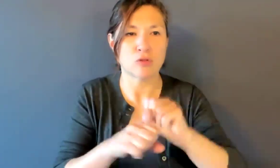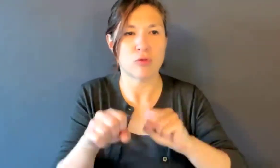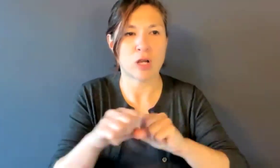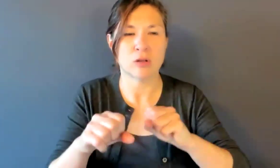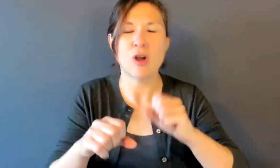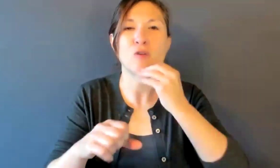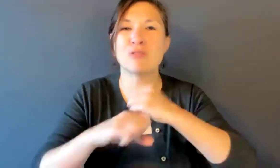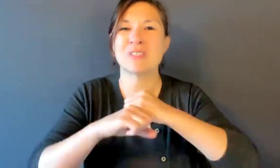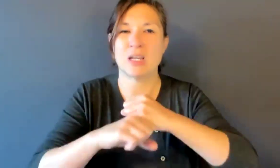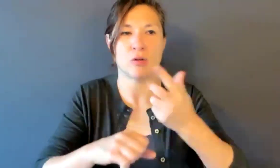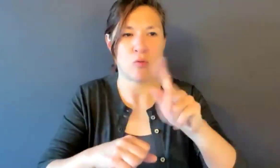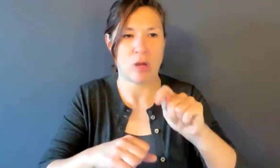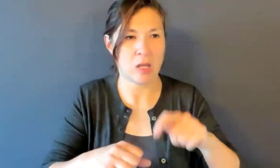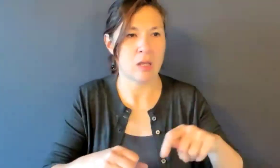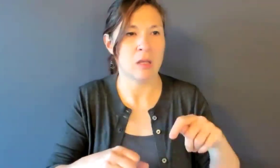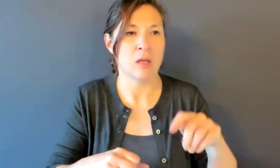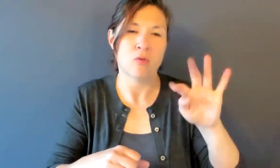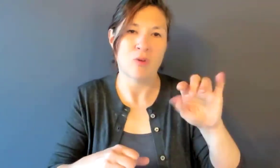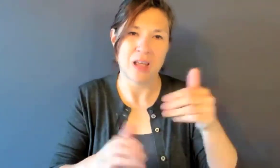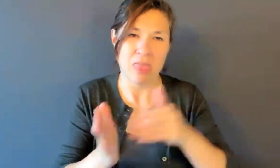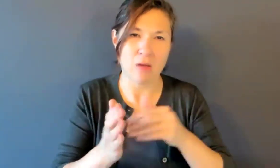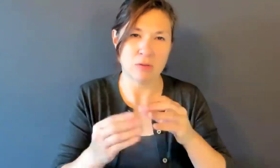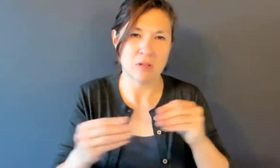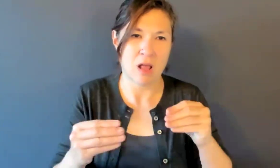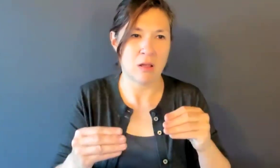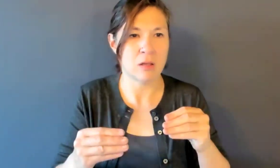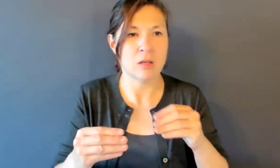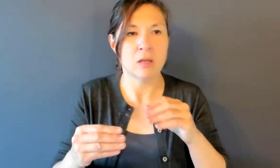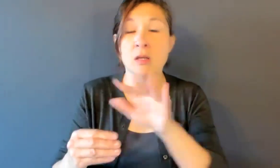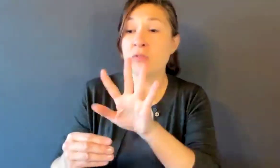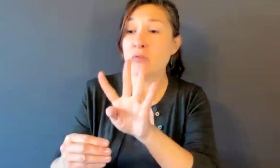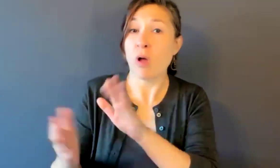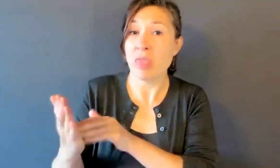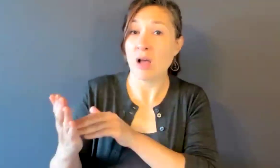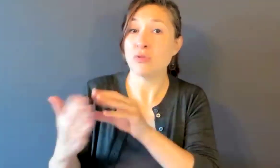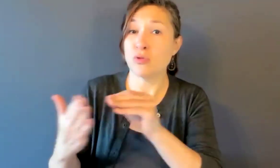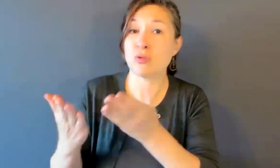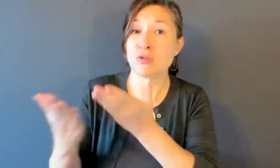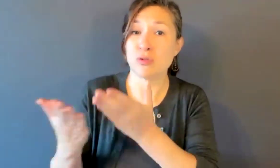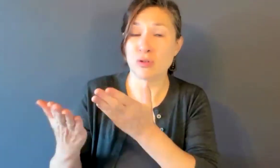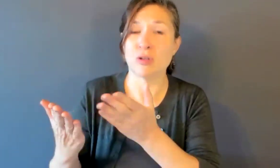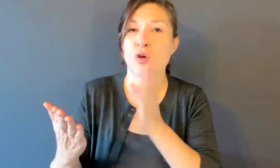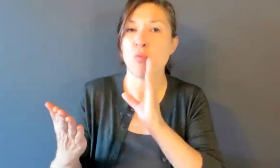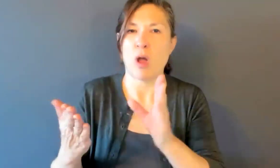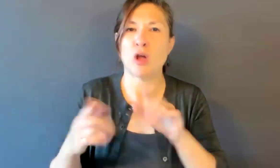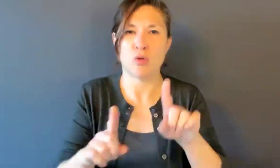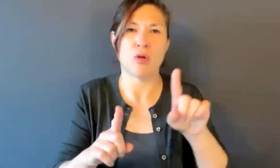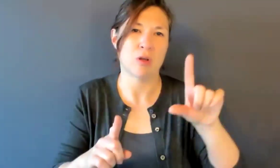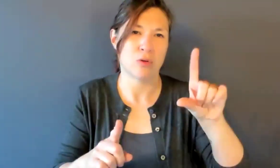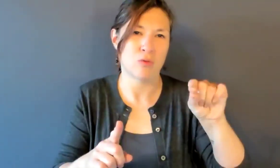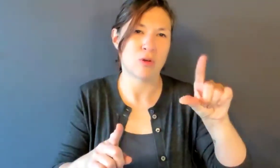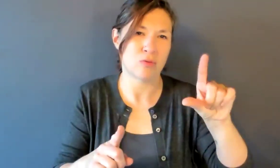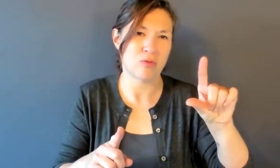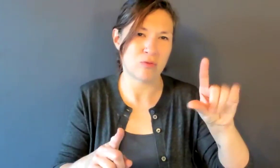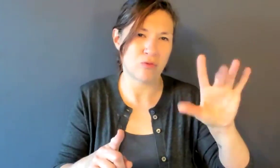$410,484. This is a new grant intended to serve 54,000 students in school year 2025. The grant